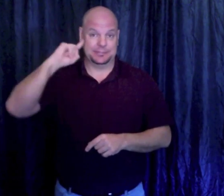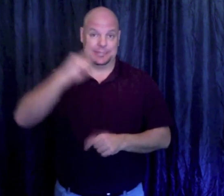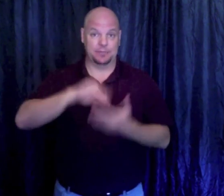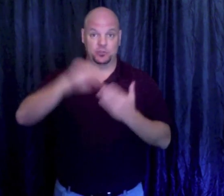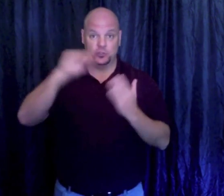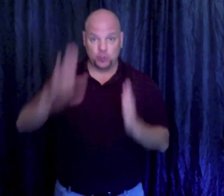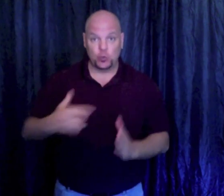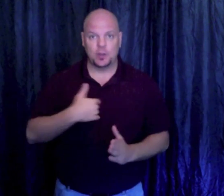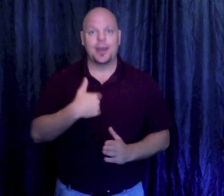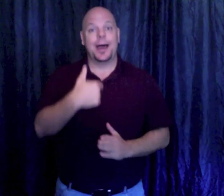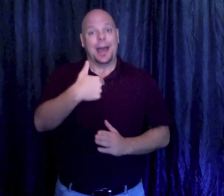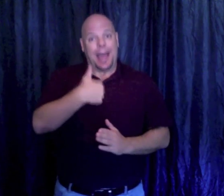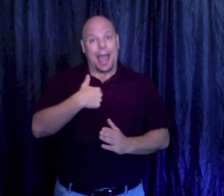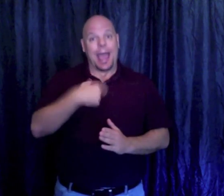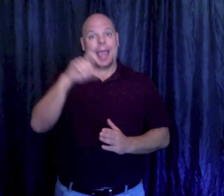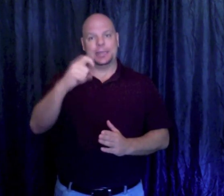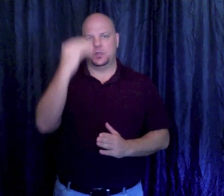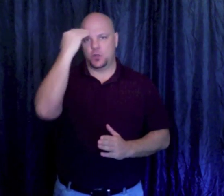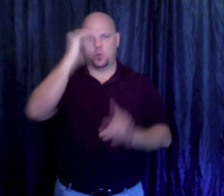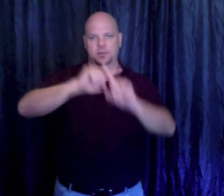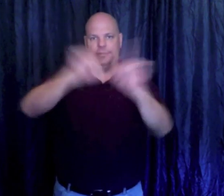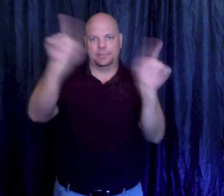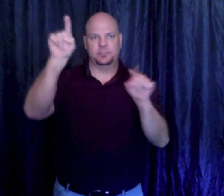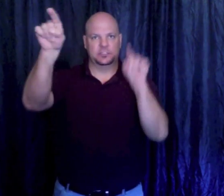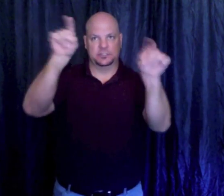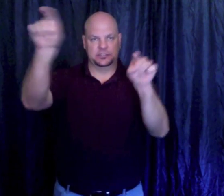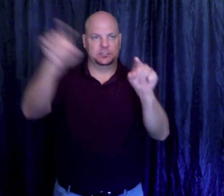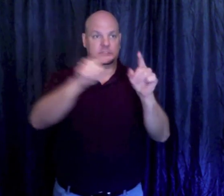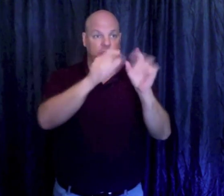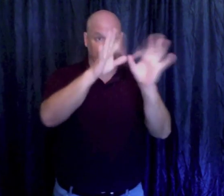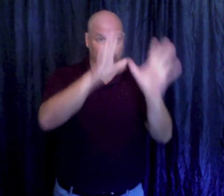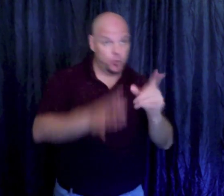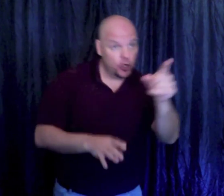difference between my teacher and my interpreter.